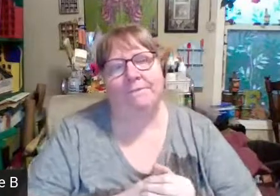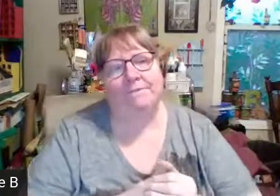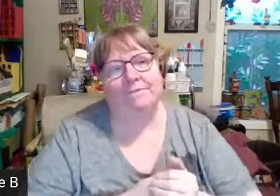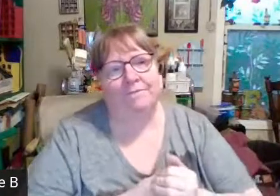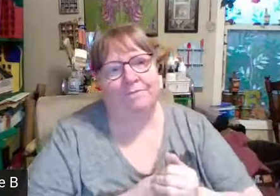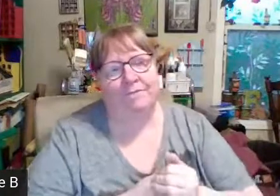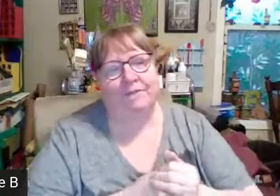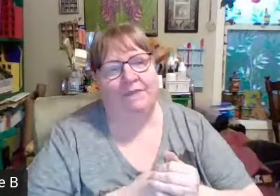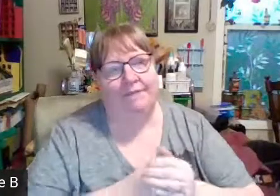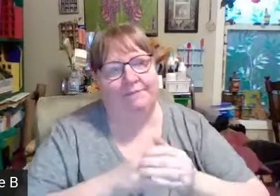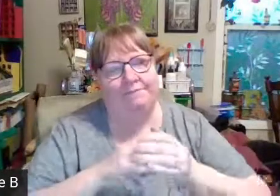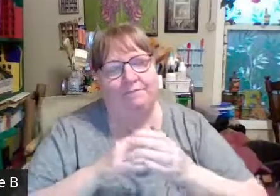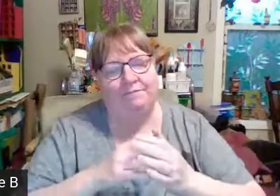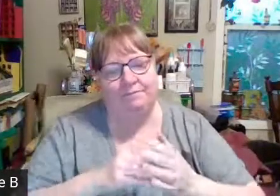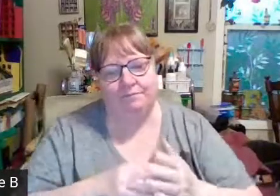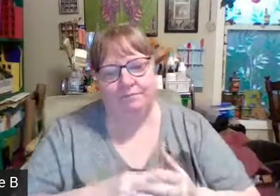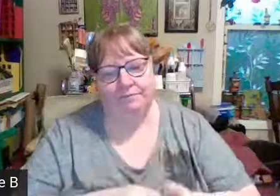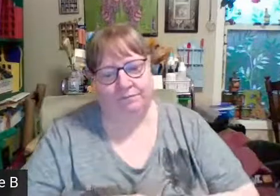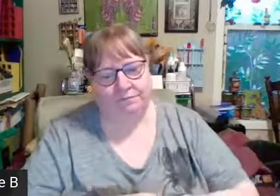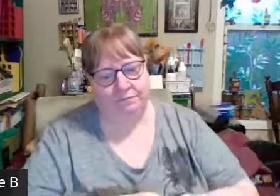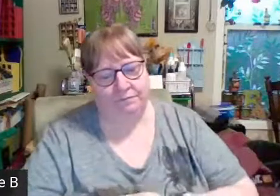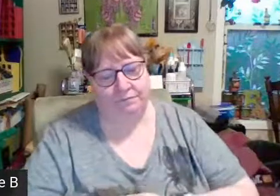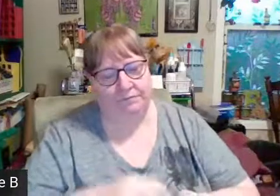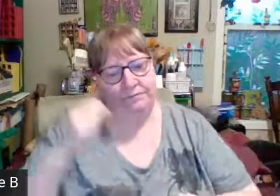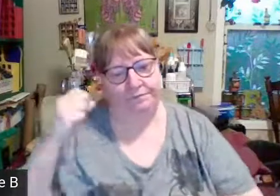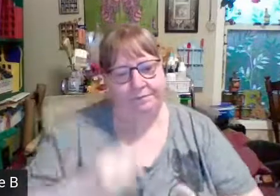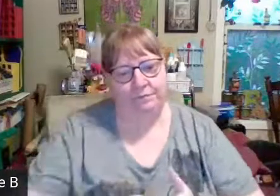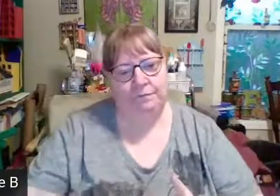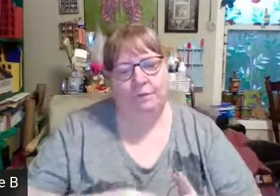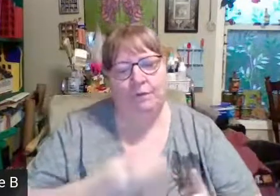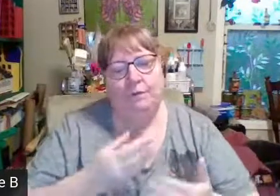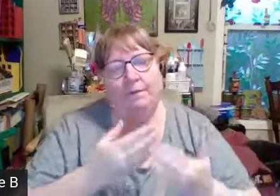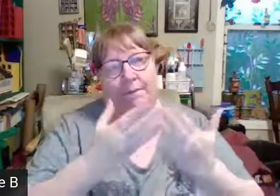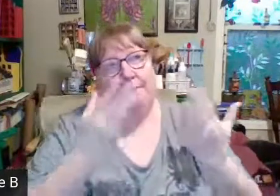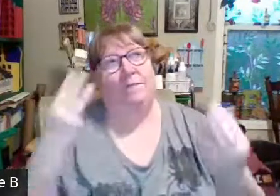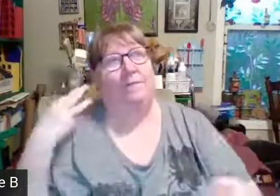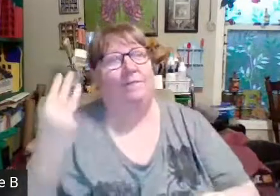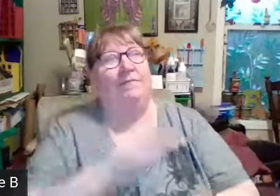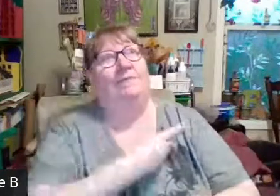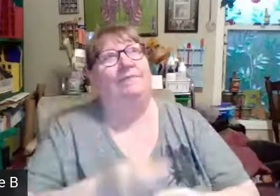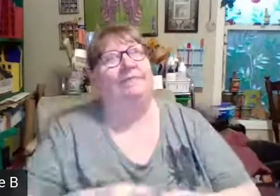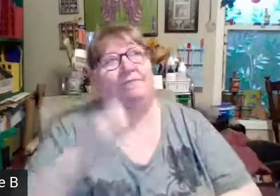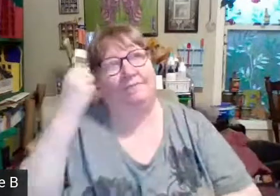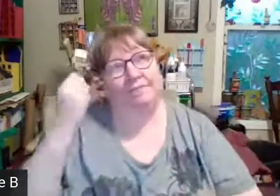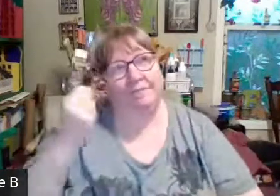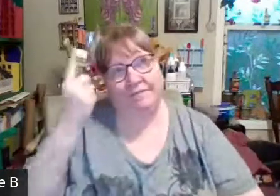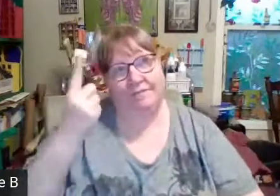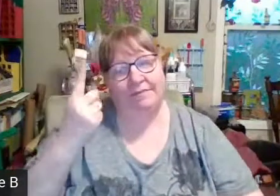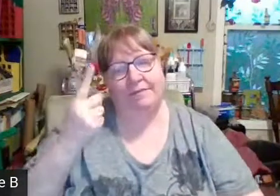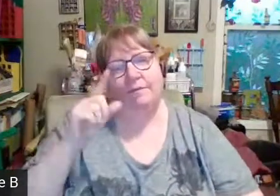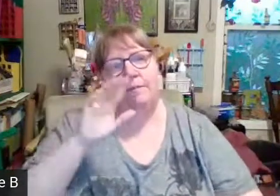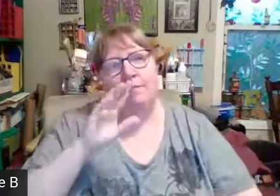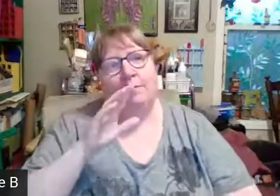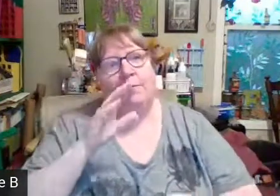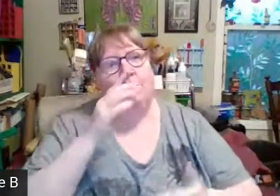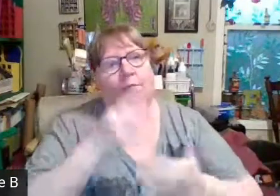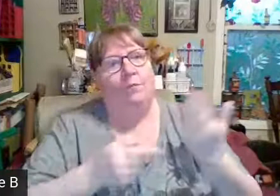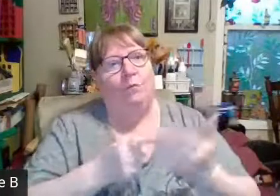not realizing it helps us understand you when we're packing your packages. Sometimes I get a feeling when I'm reading through the